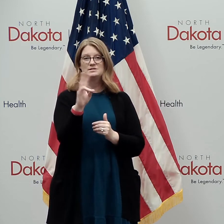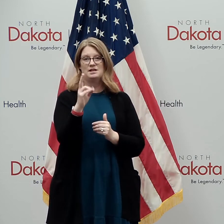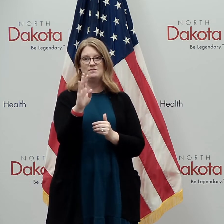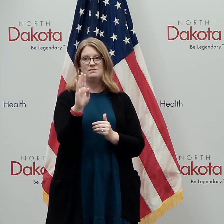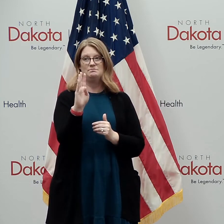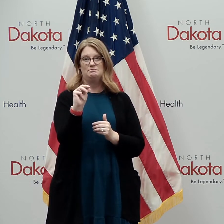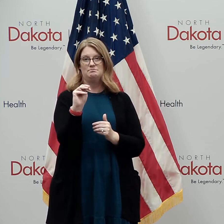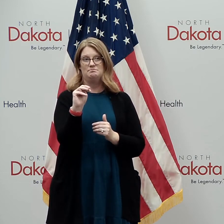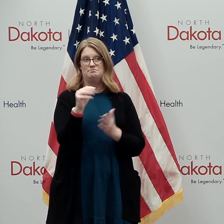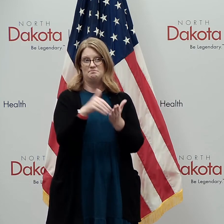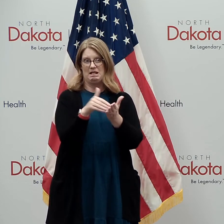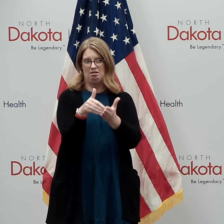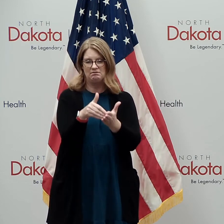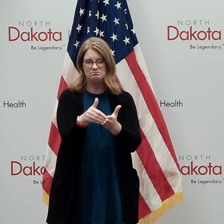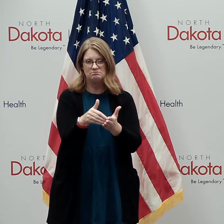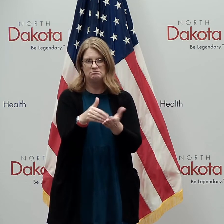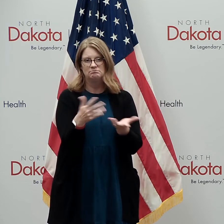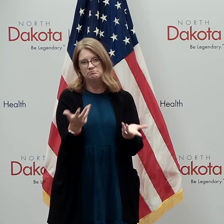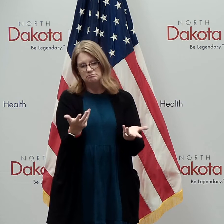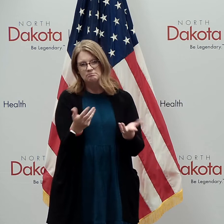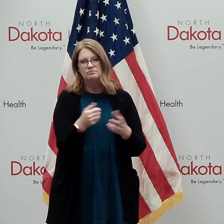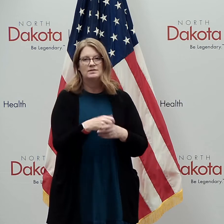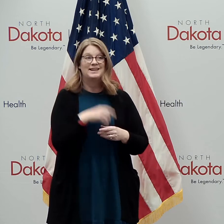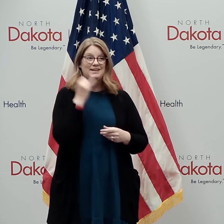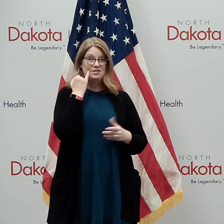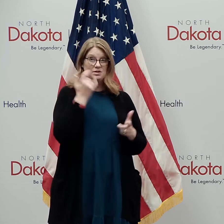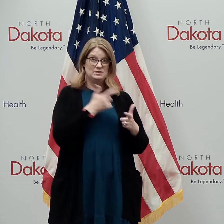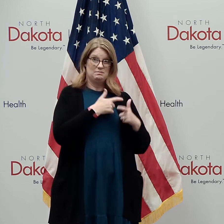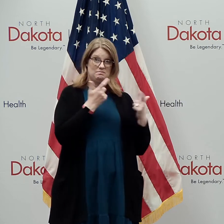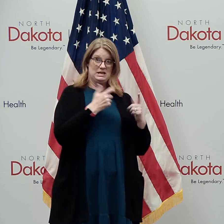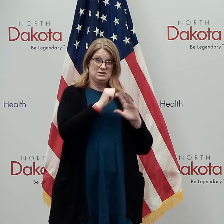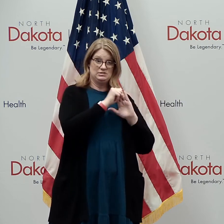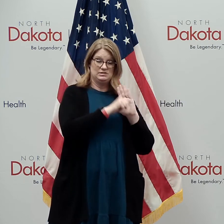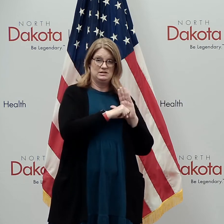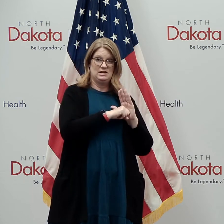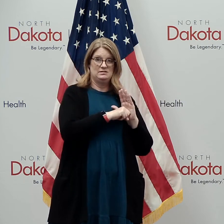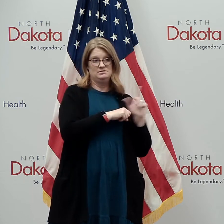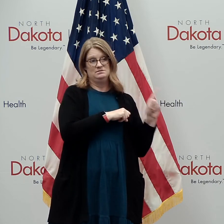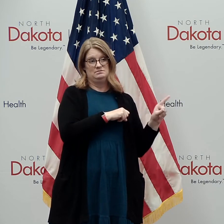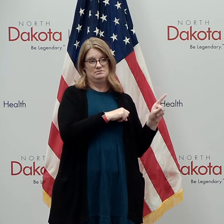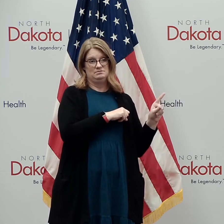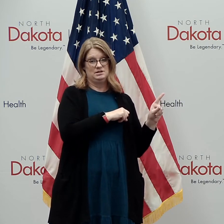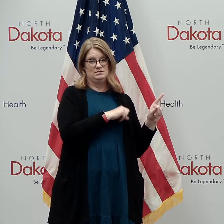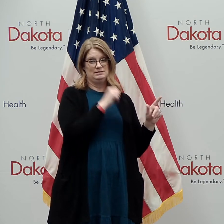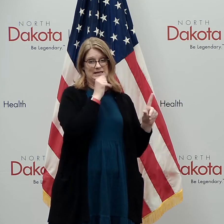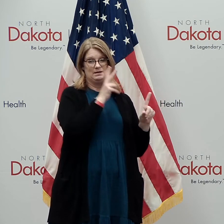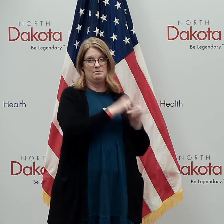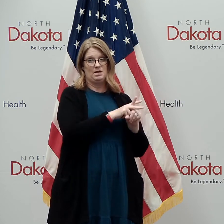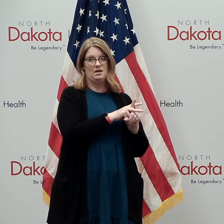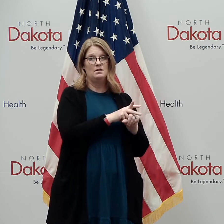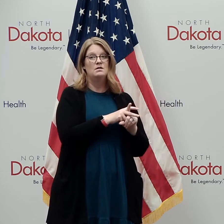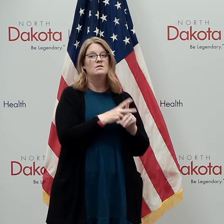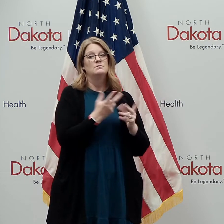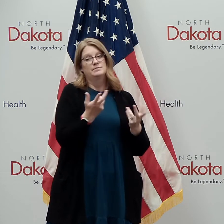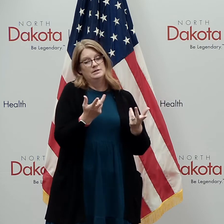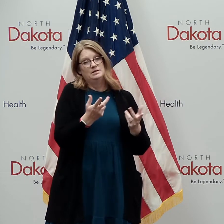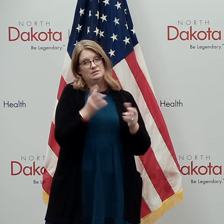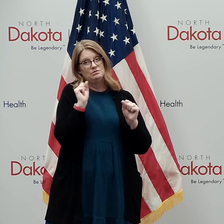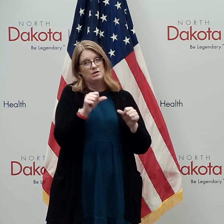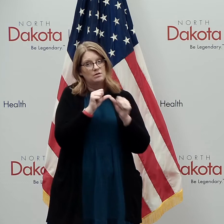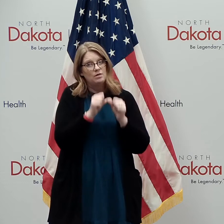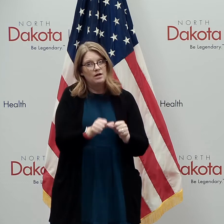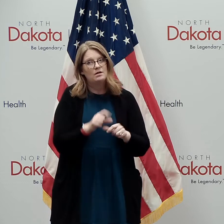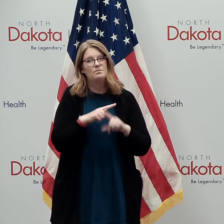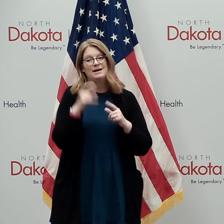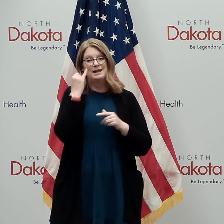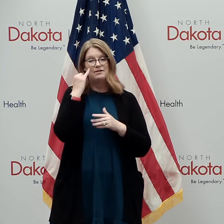lot. However, so if some of those larger states wouldn't put in, it could go longer. But if all states put in the